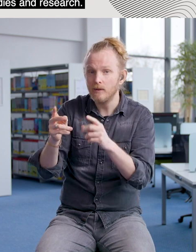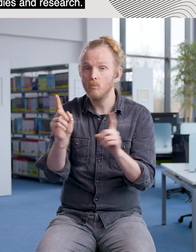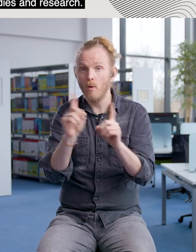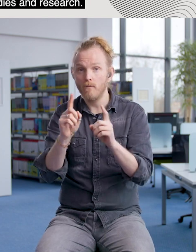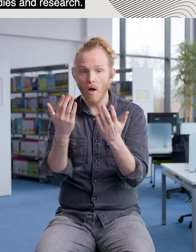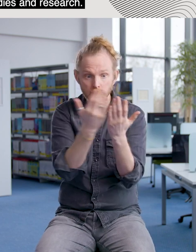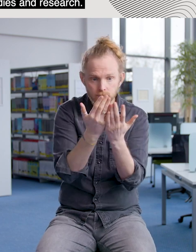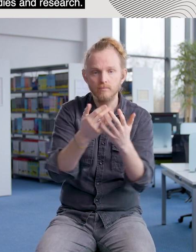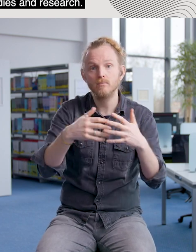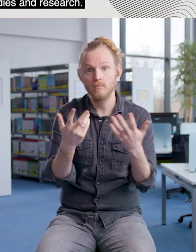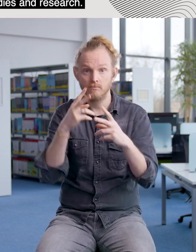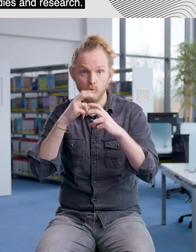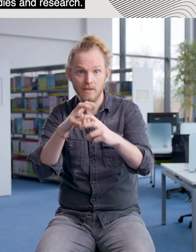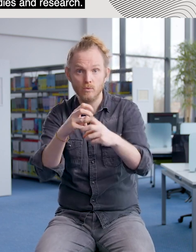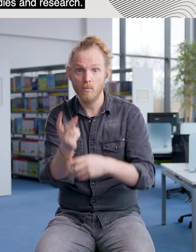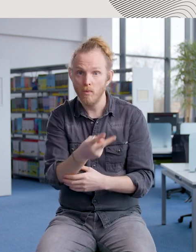studies and research.